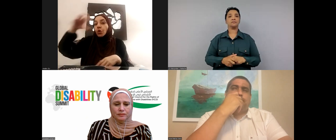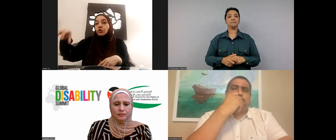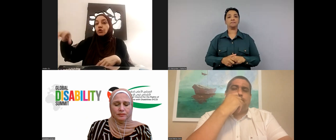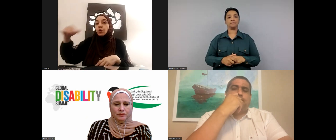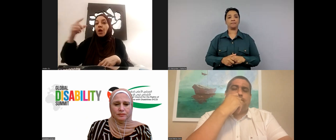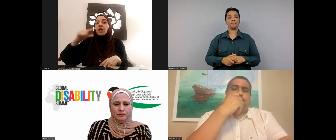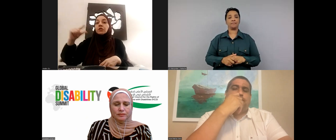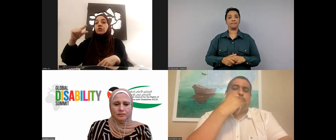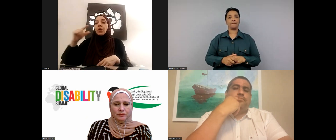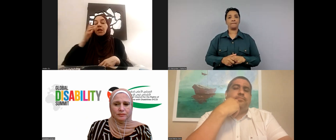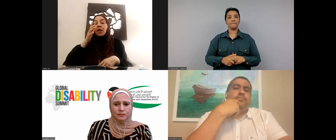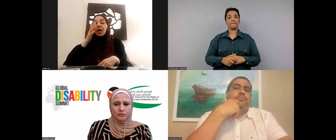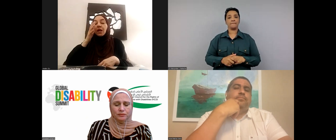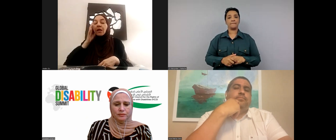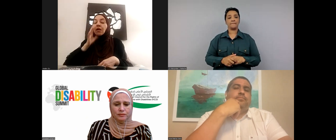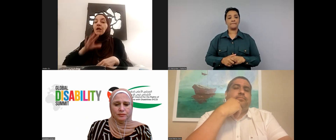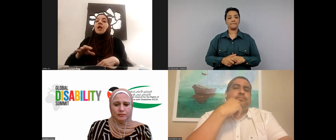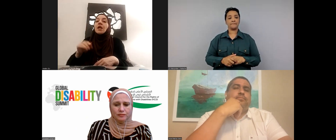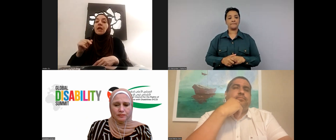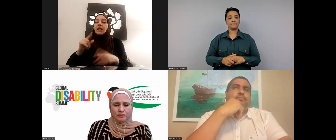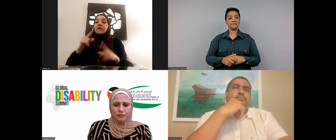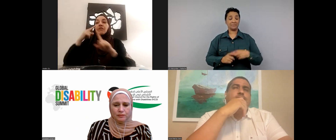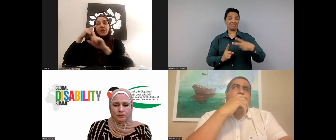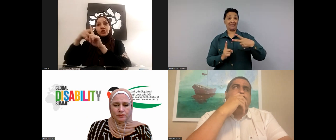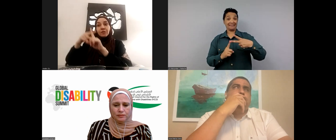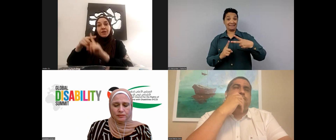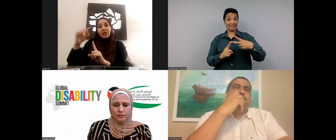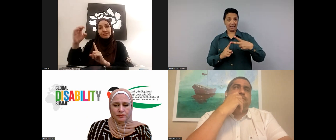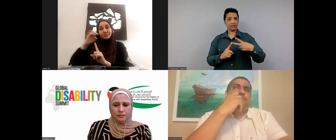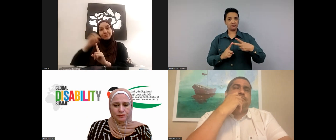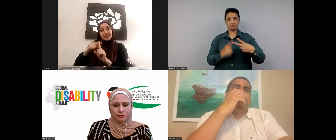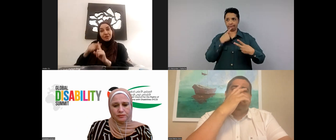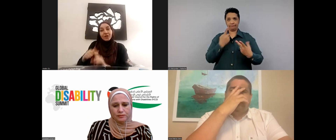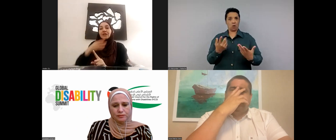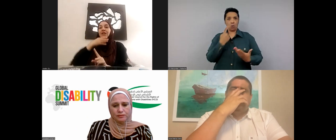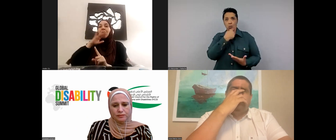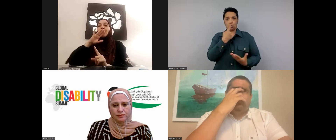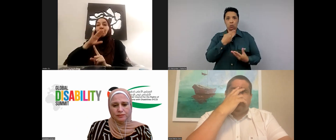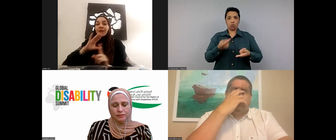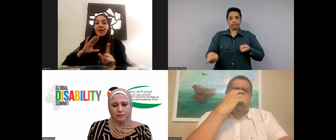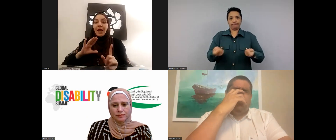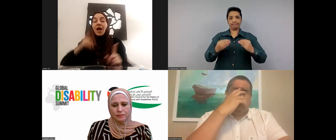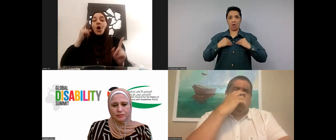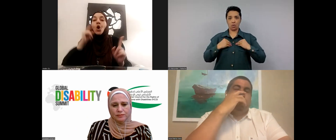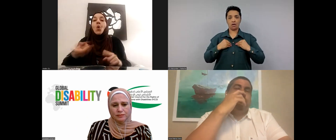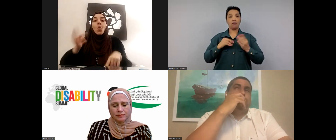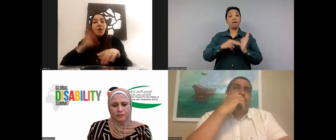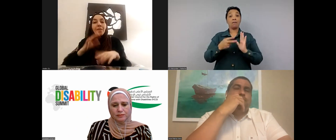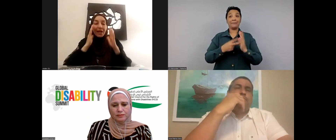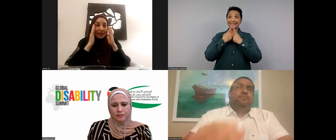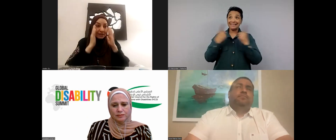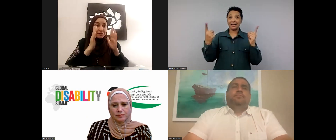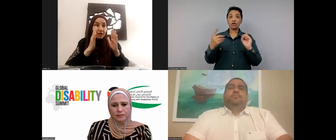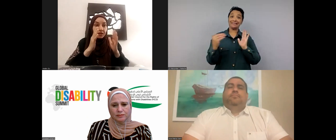its focuses on the ownership, meaning that the declaration encourages